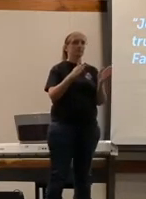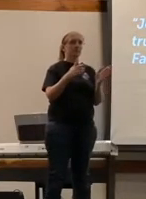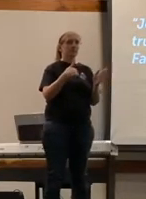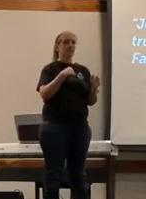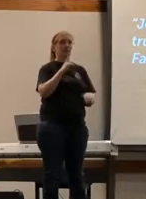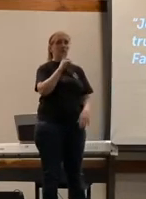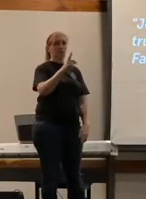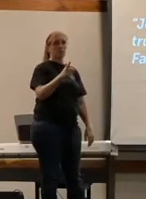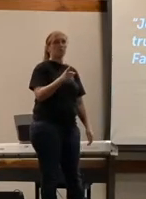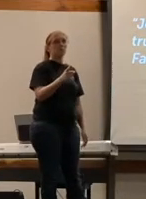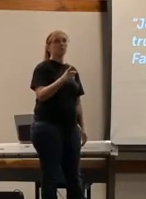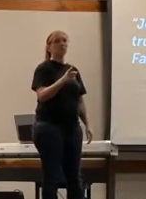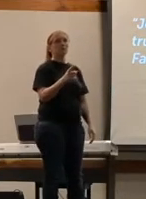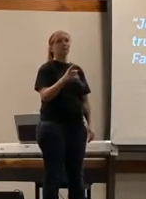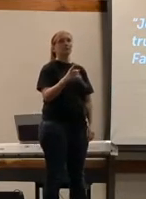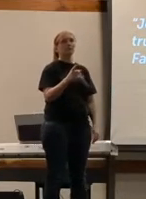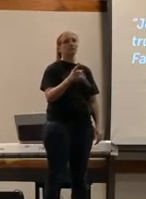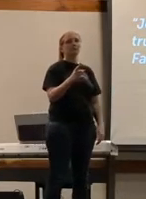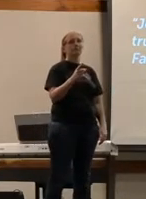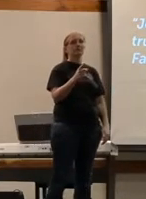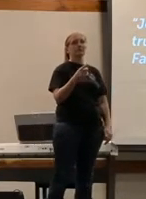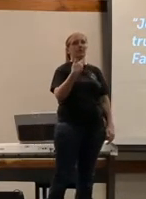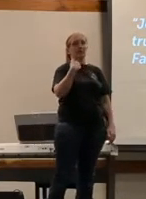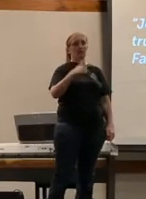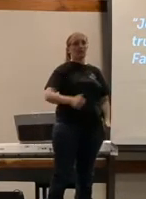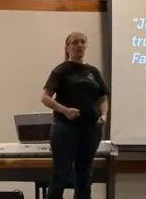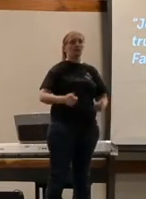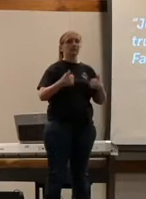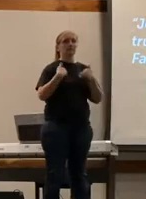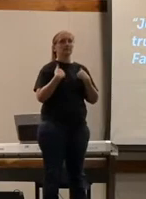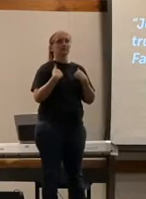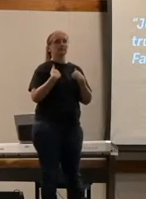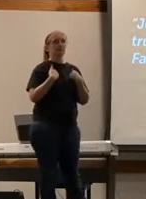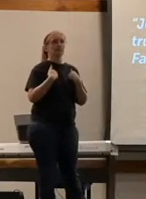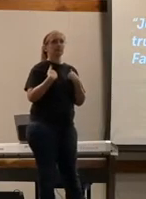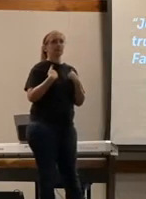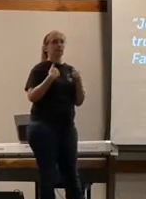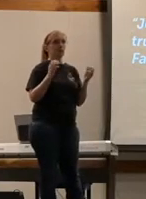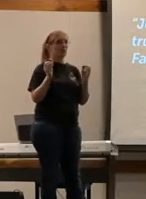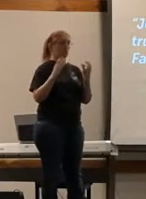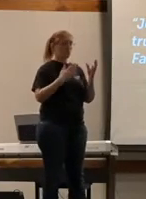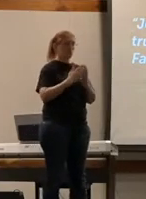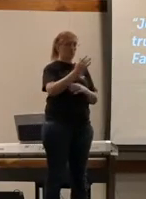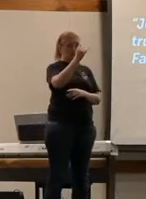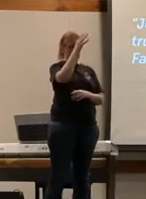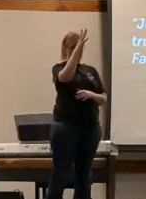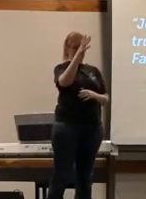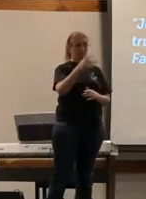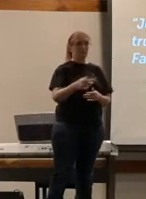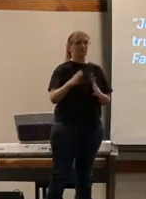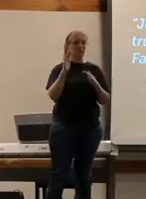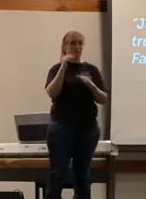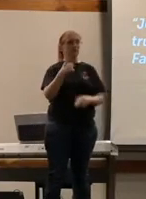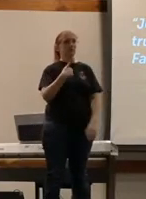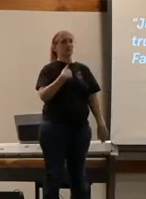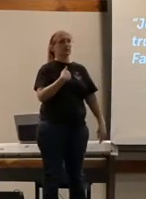I'm the truth. And I'm the life. And no one comes to the Father except through